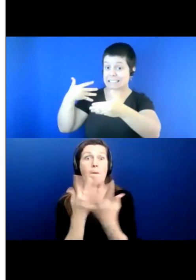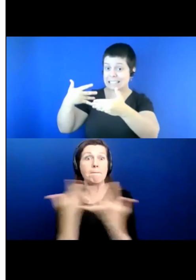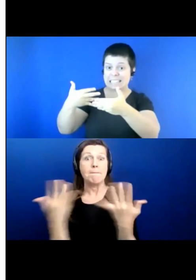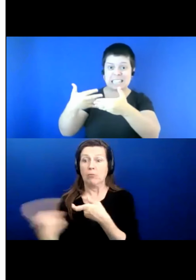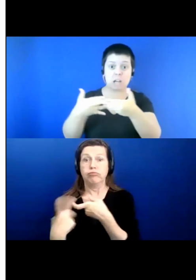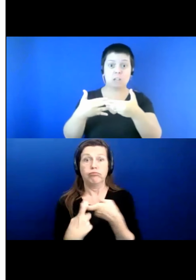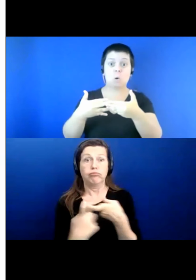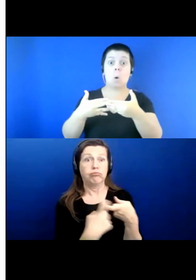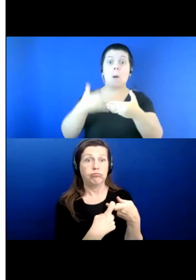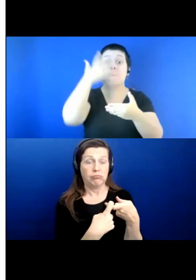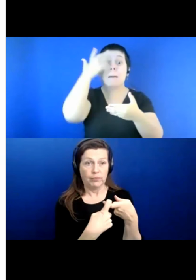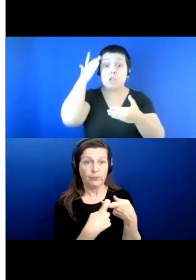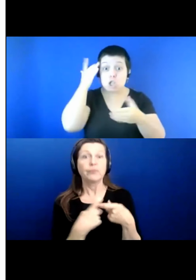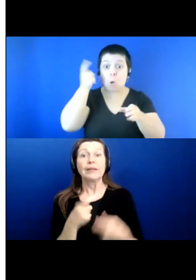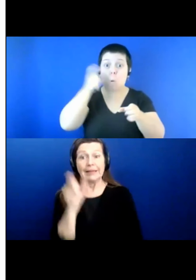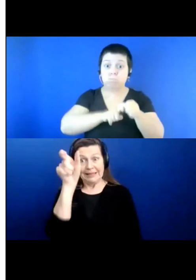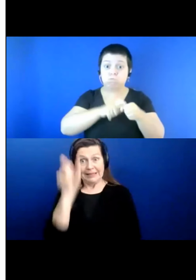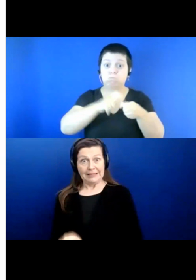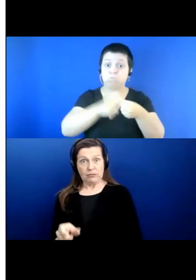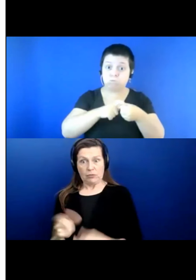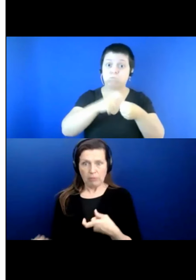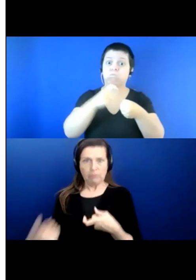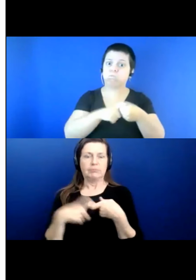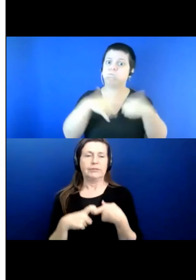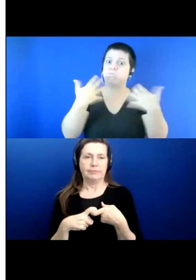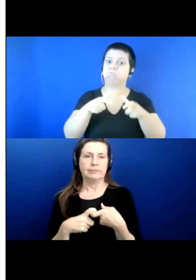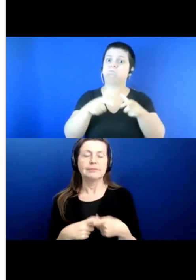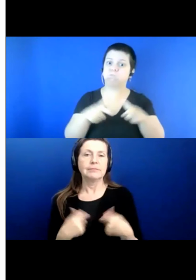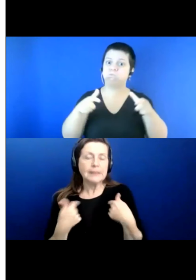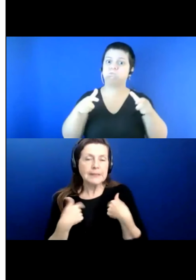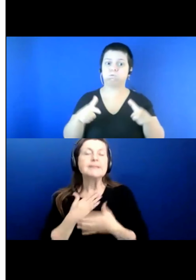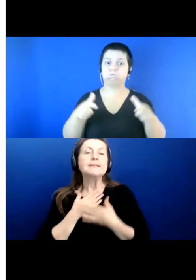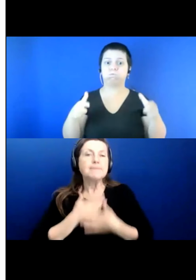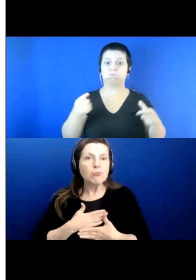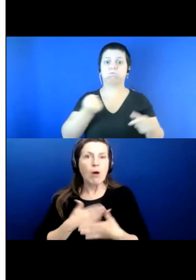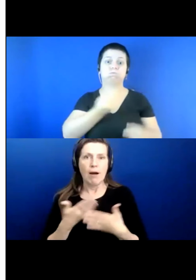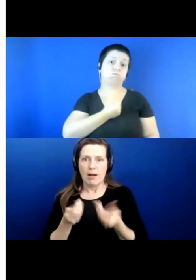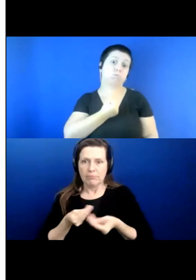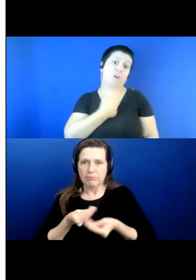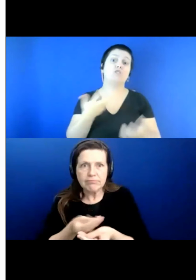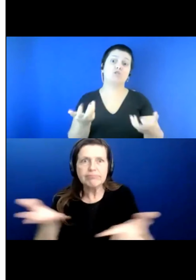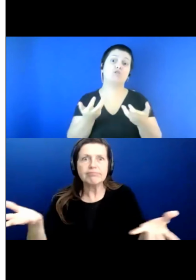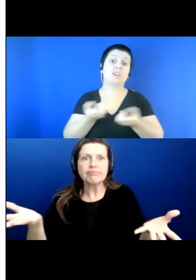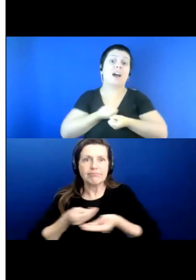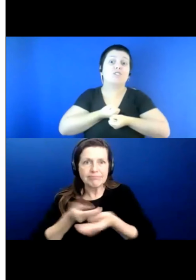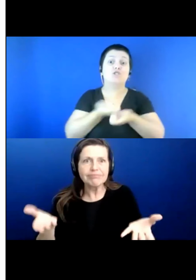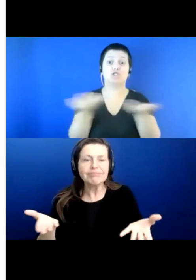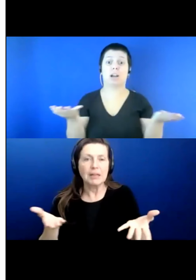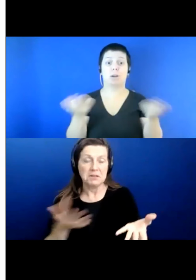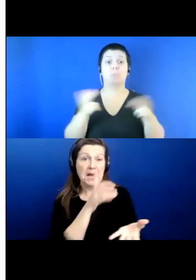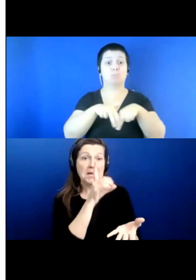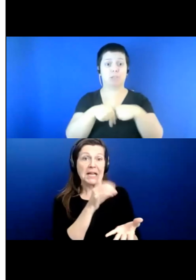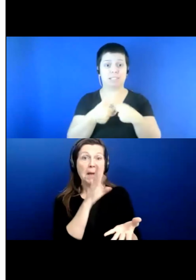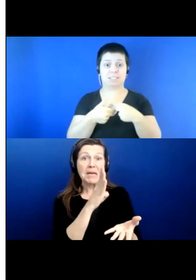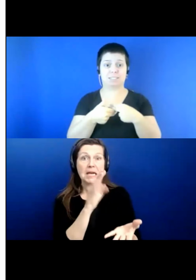individual memberships. We want to be able to share as much as possible. That is why we see DBI as the point